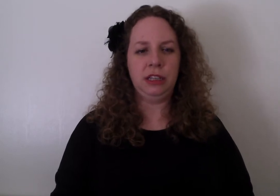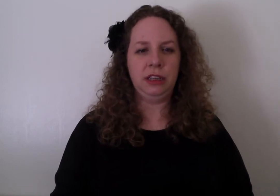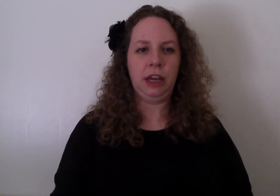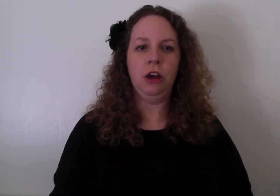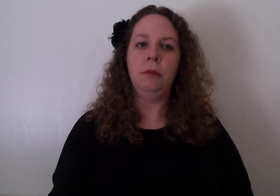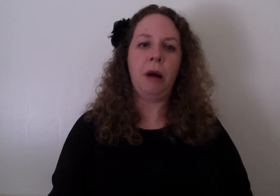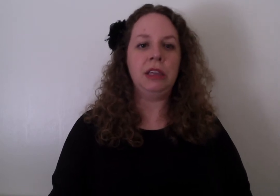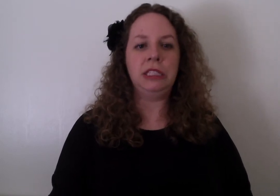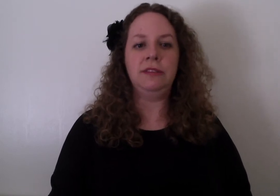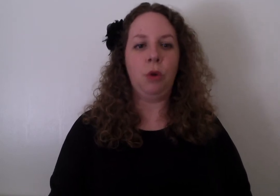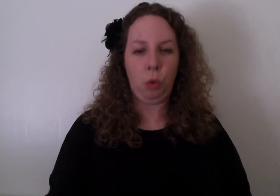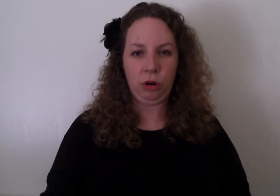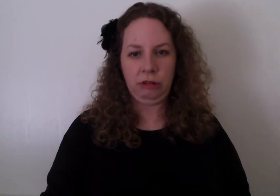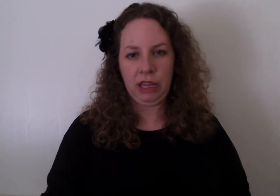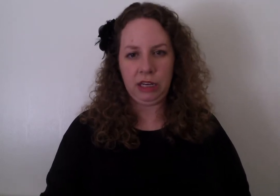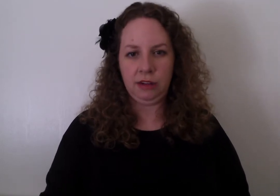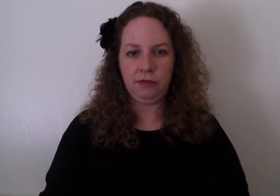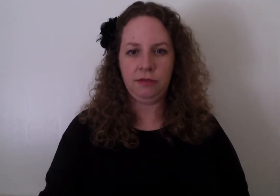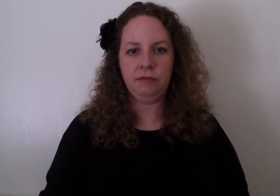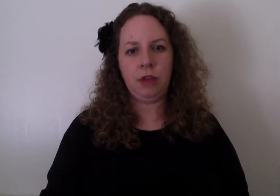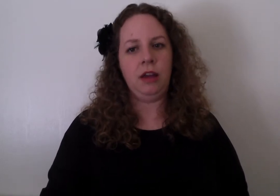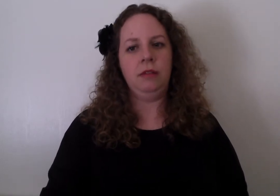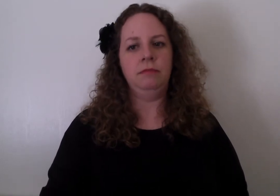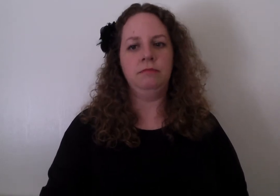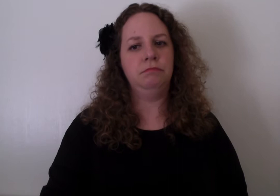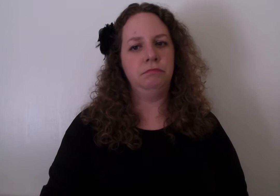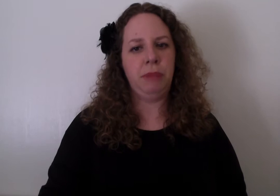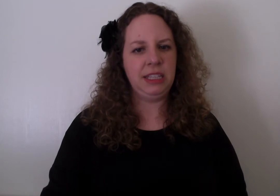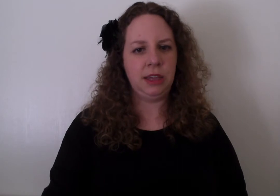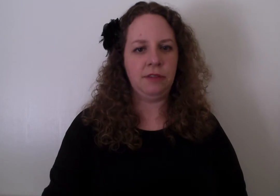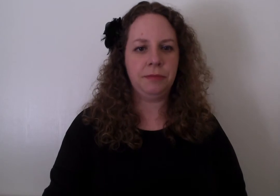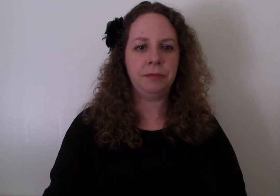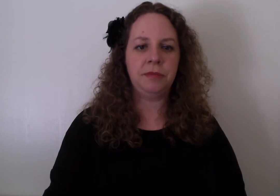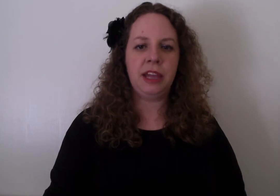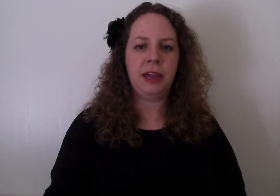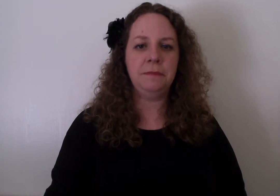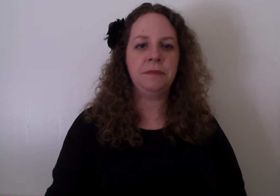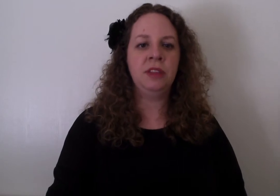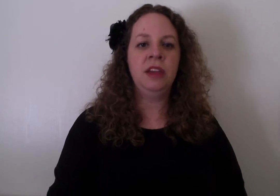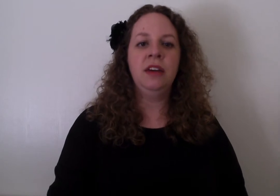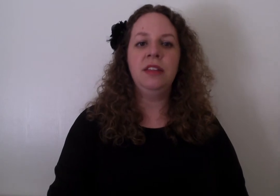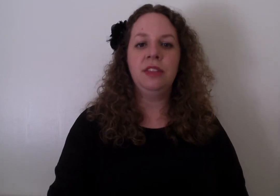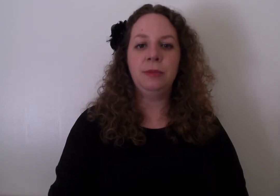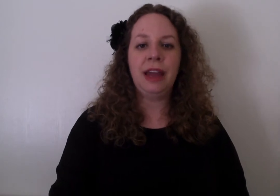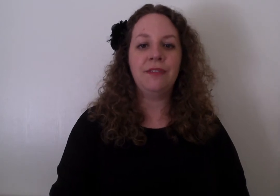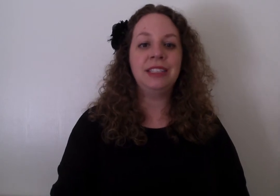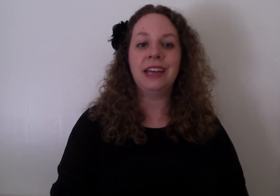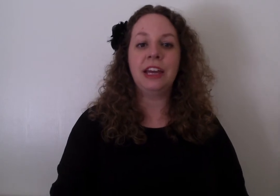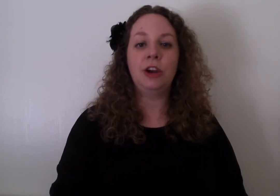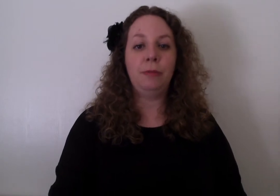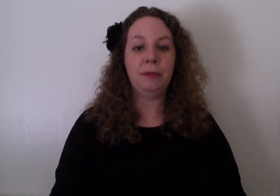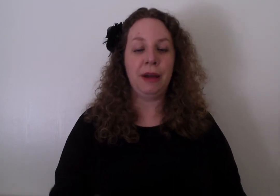like positive or negative by itself. Okay. Then we have the sign